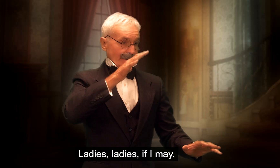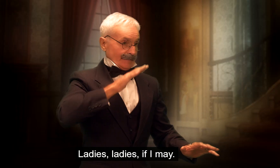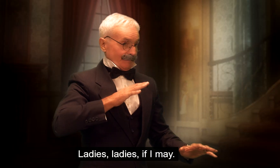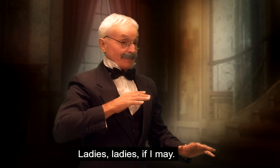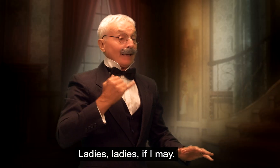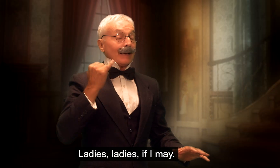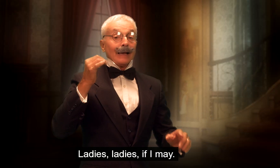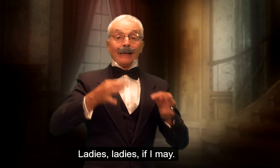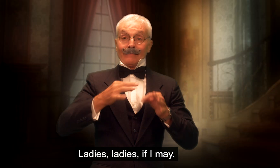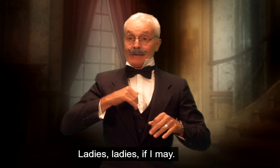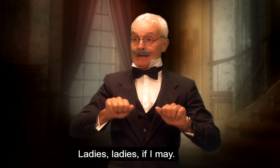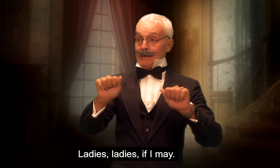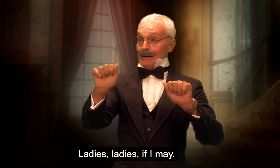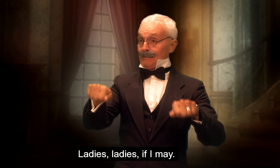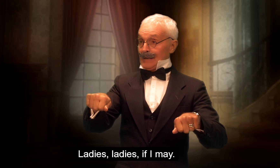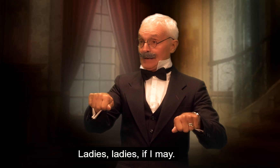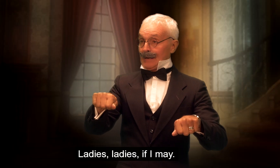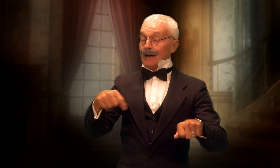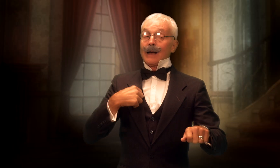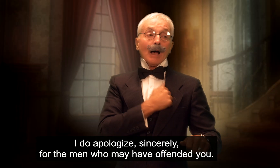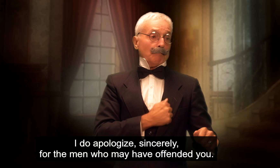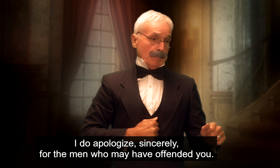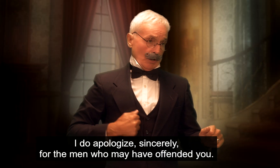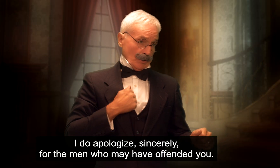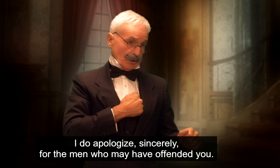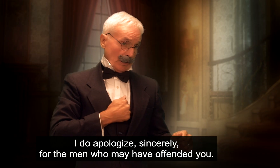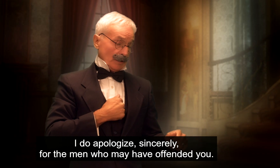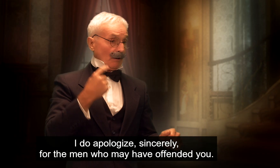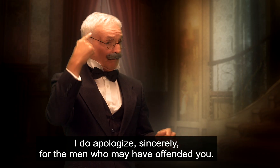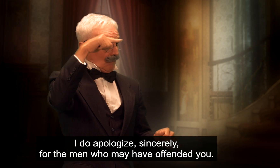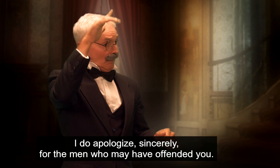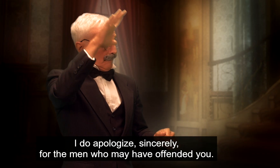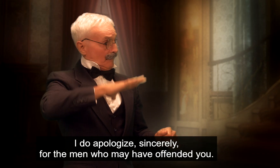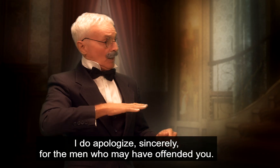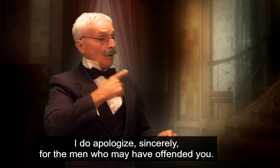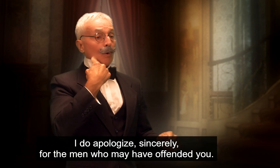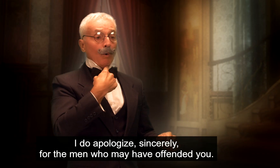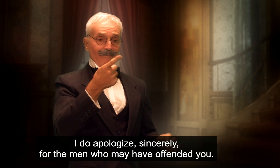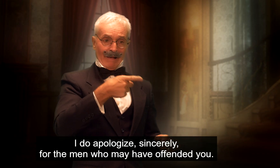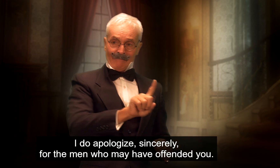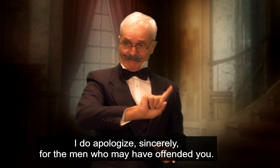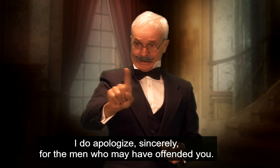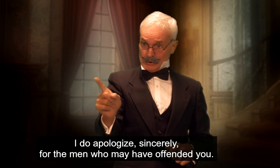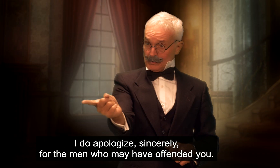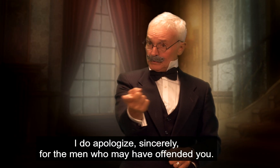Ladies, if I may, I do apologize sincerely for the men who may have offended